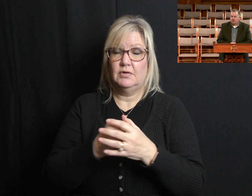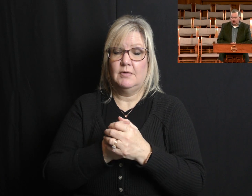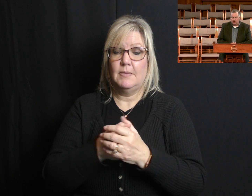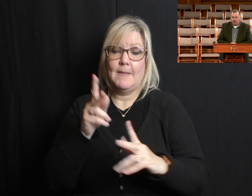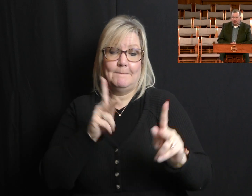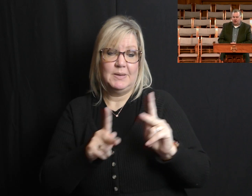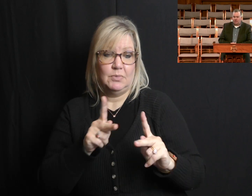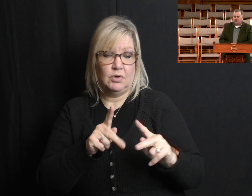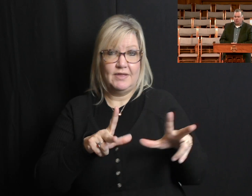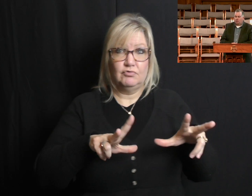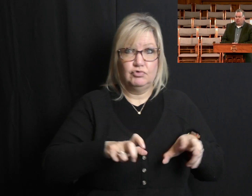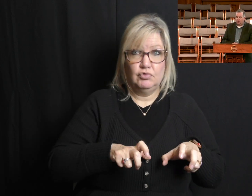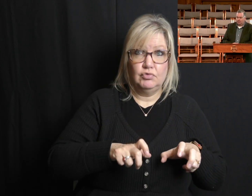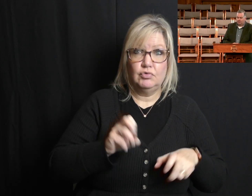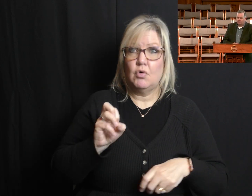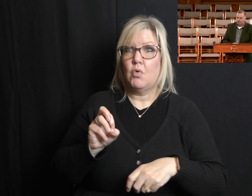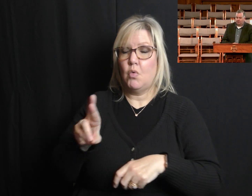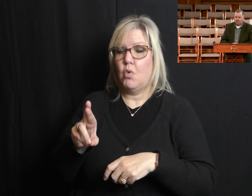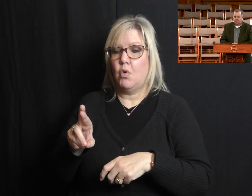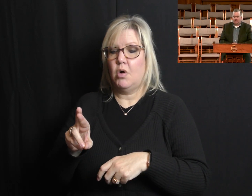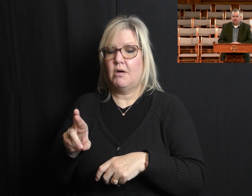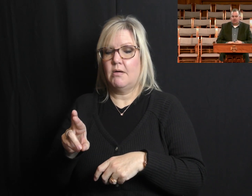Let me conclude by sharing this story with you.